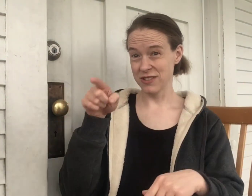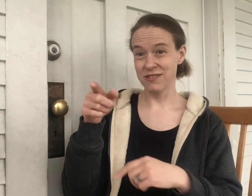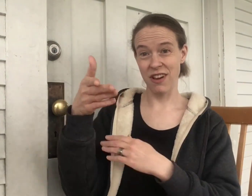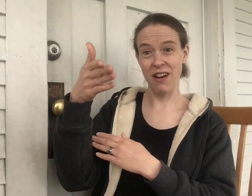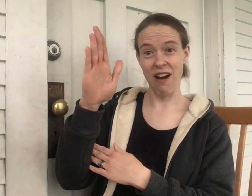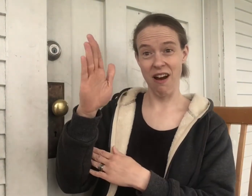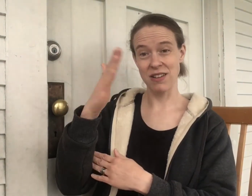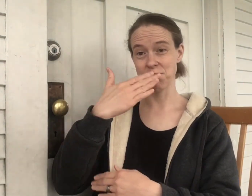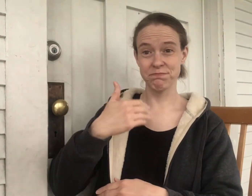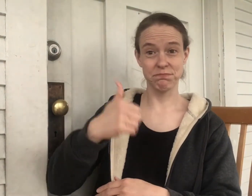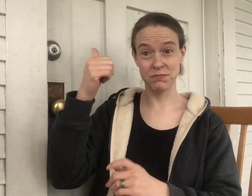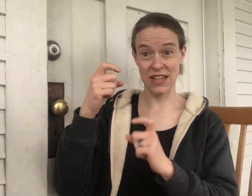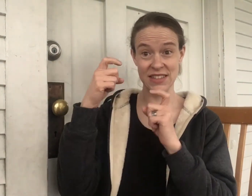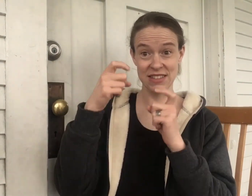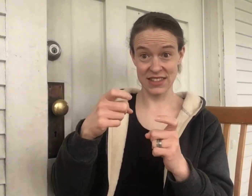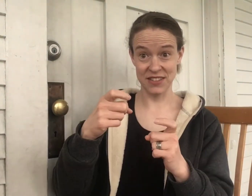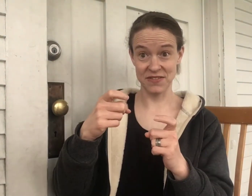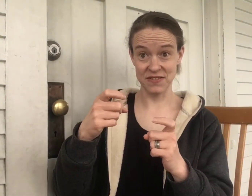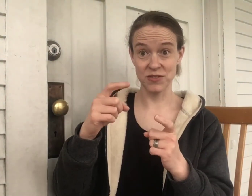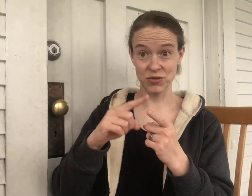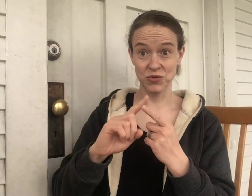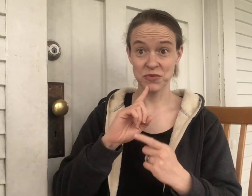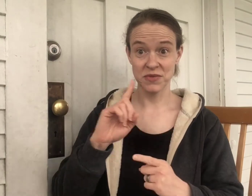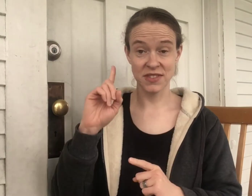about sign language being God's best gift to deaf people,